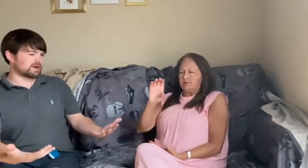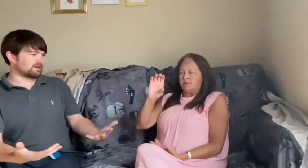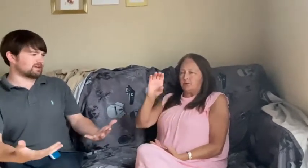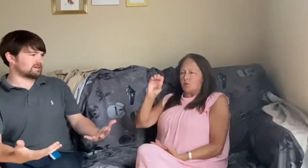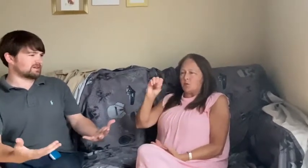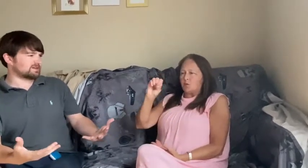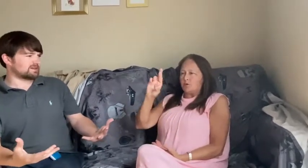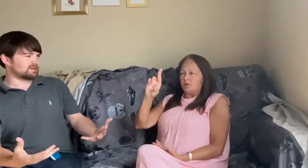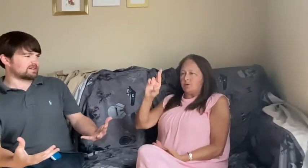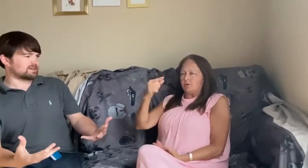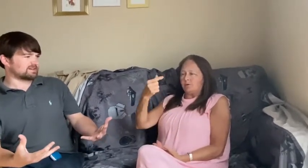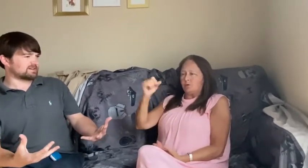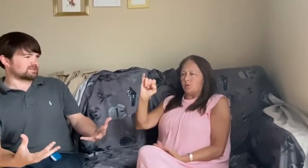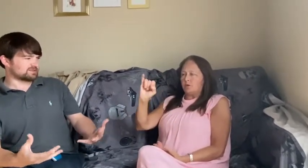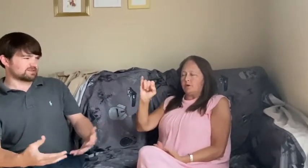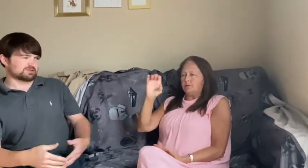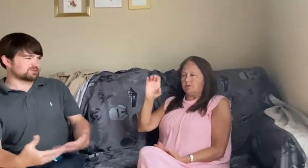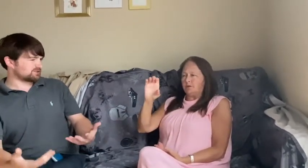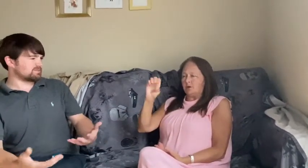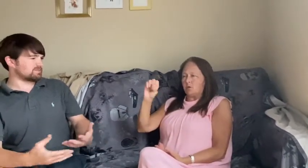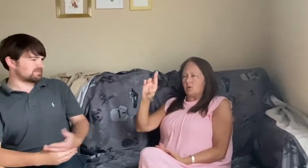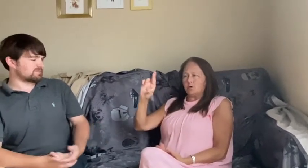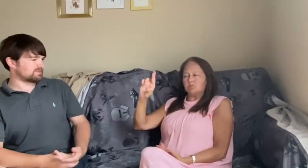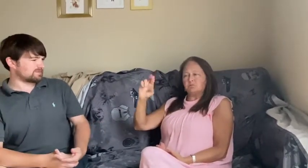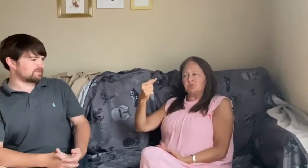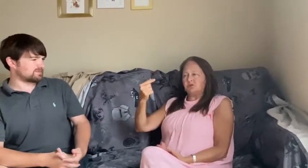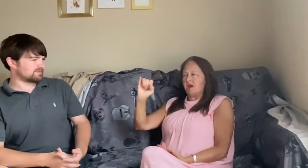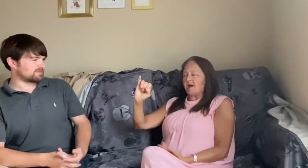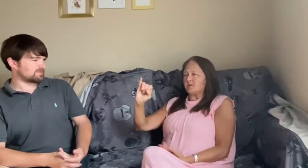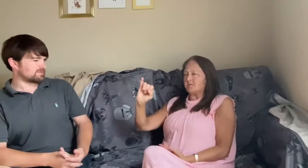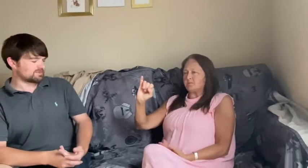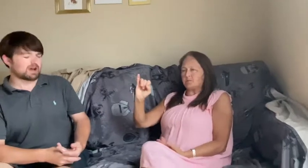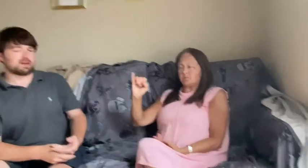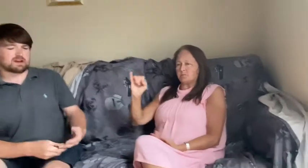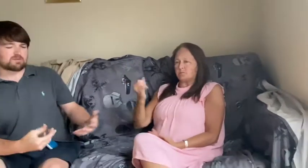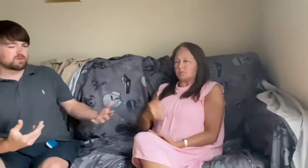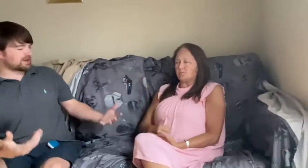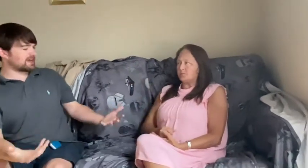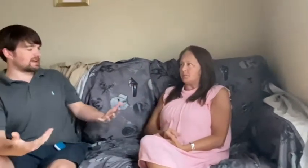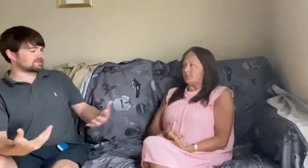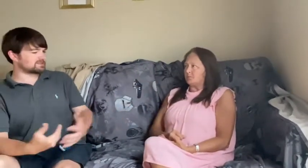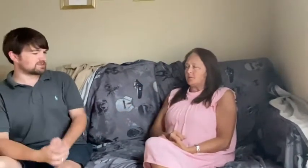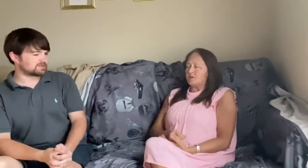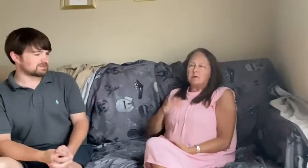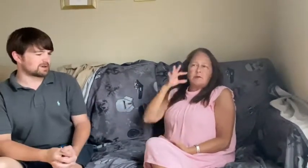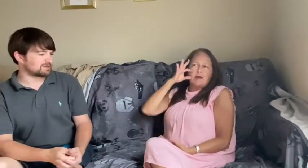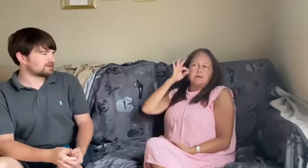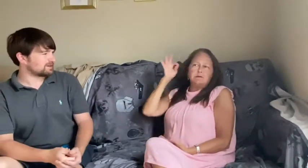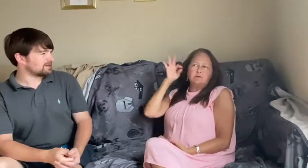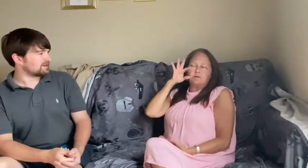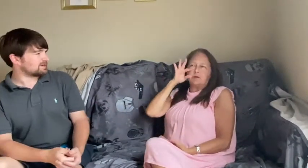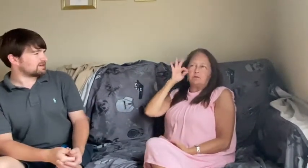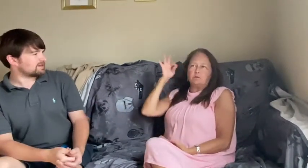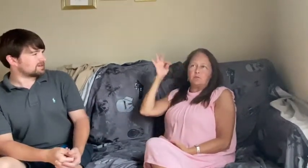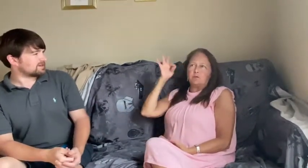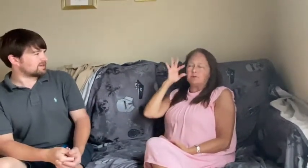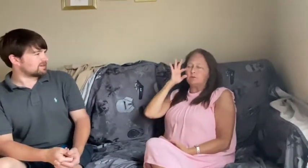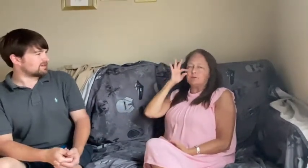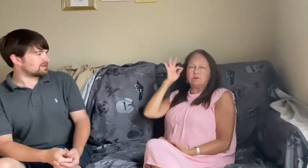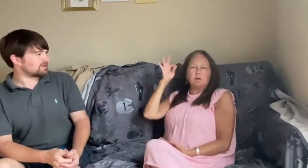a corgi, C-O-R-G-I. Okay. And what about cats? Cat, you like the little whiskers that come